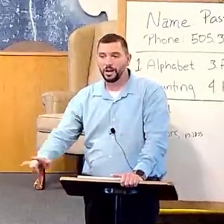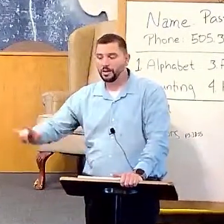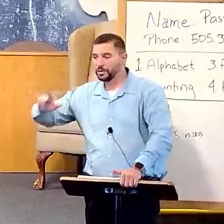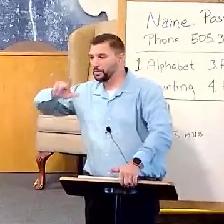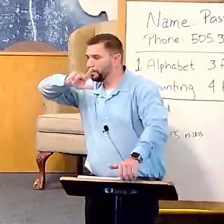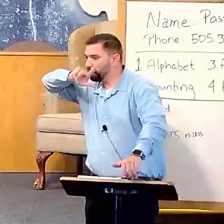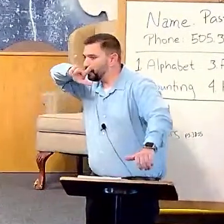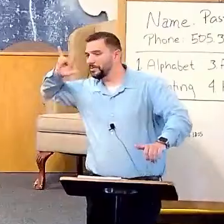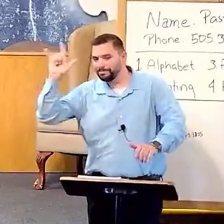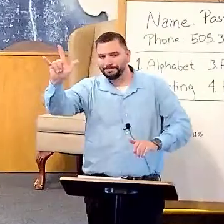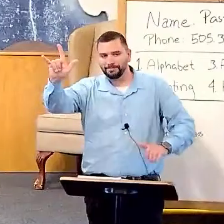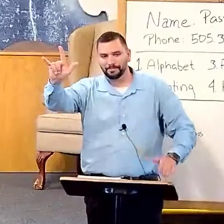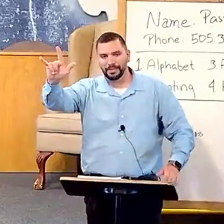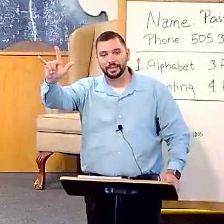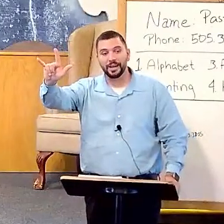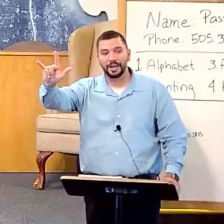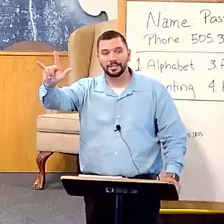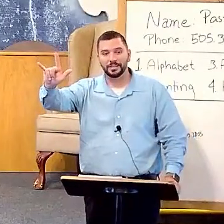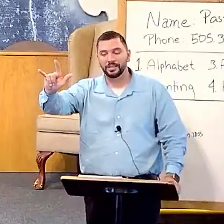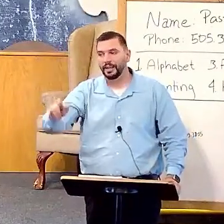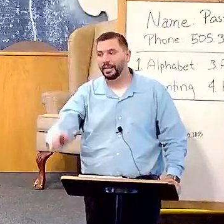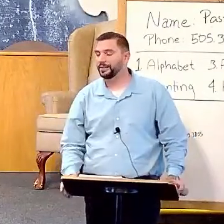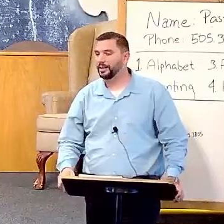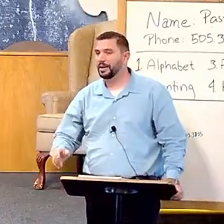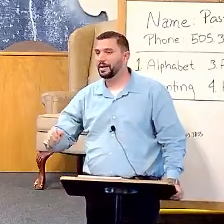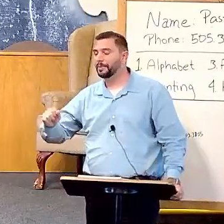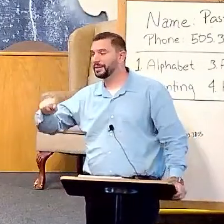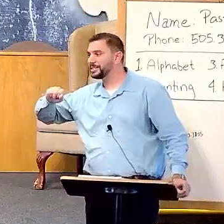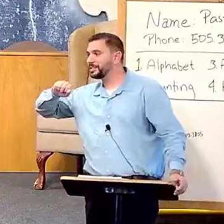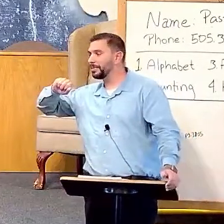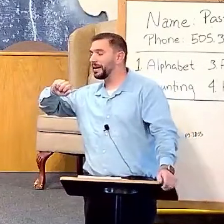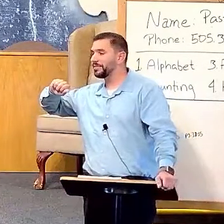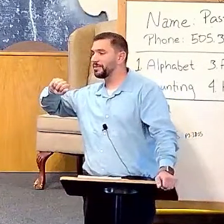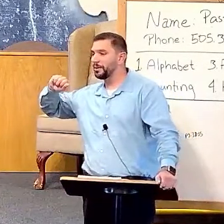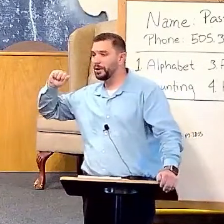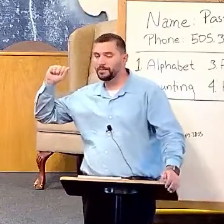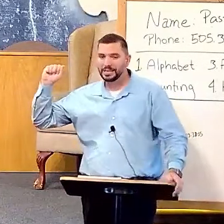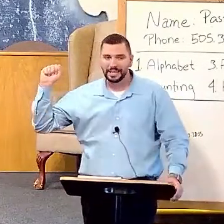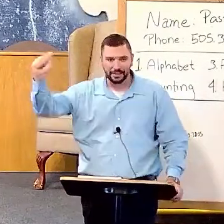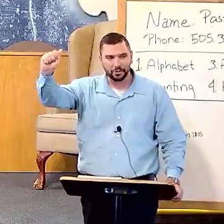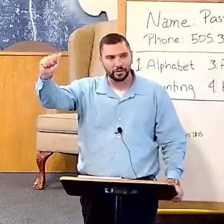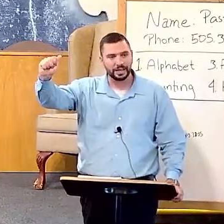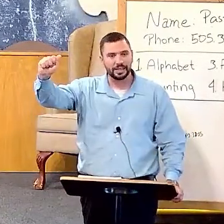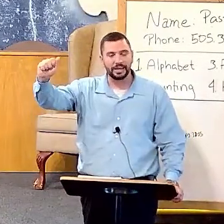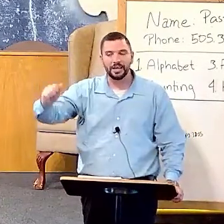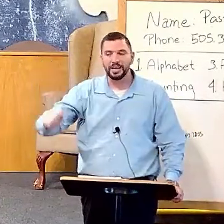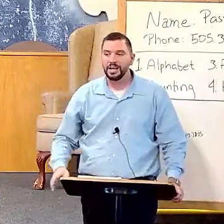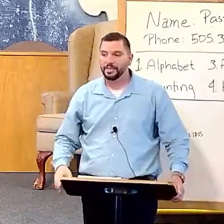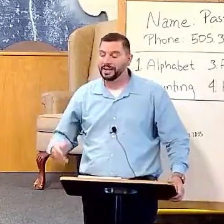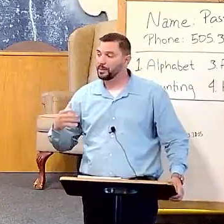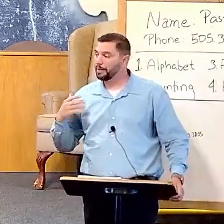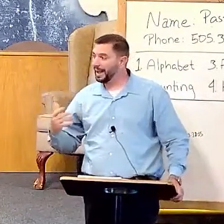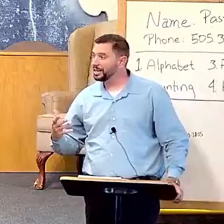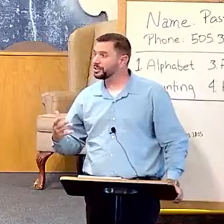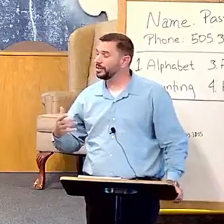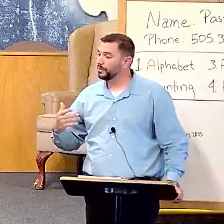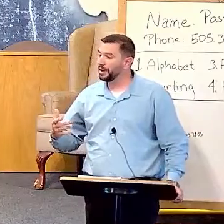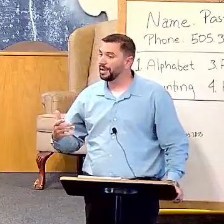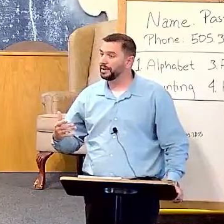go like that. And but kissing the back of your palm and then going like that, that's a passionate way